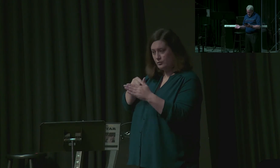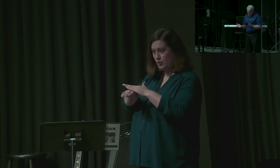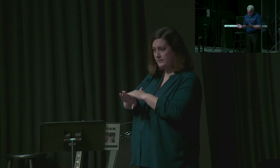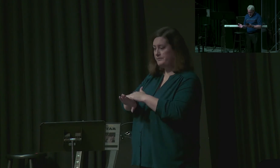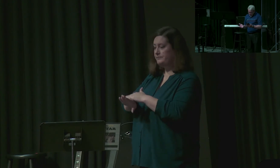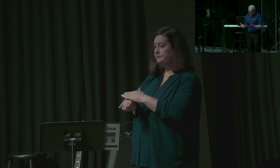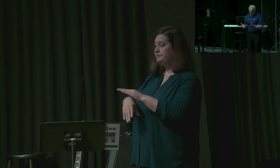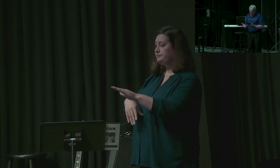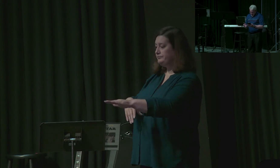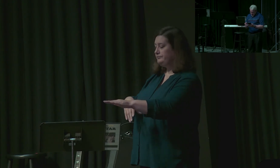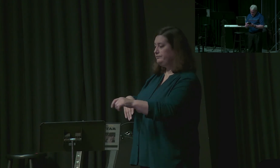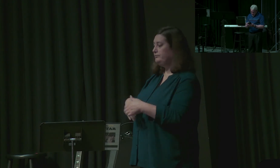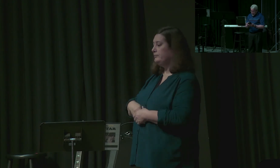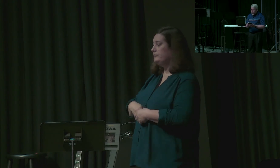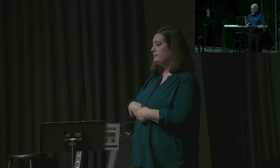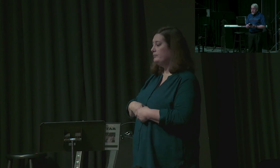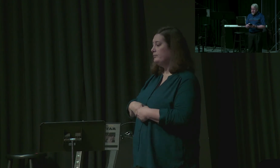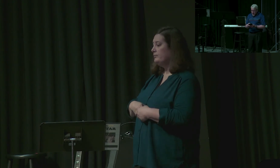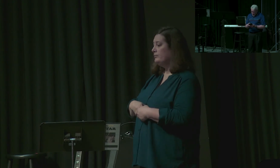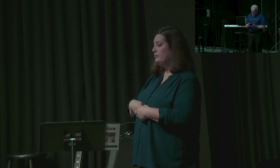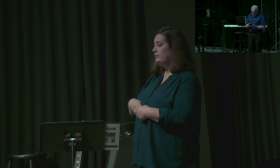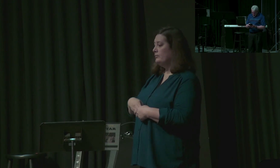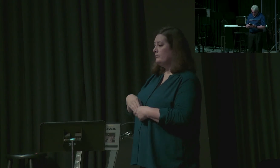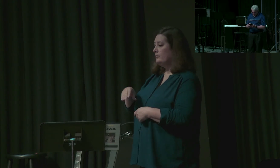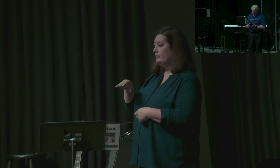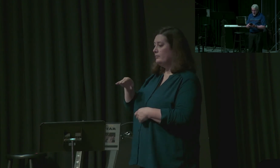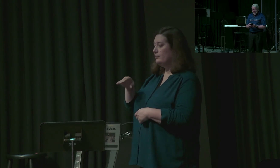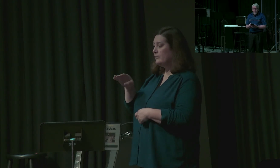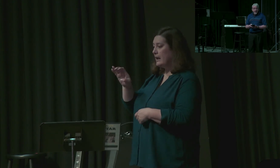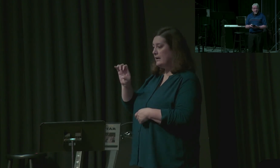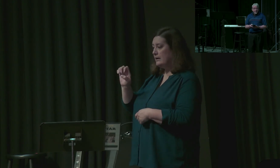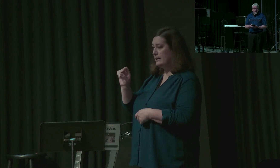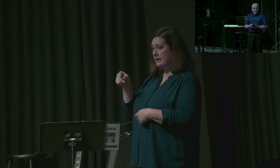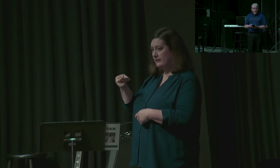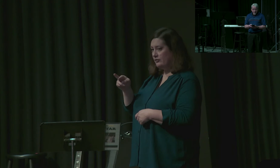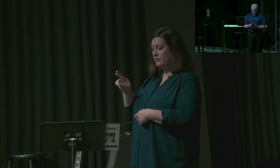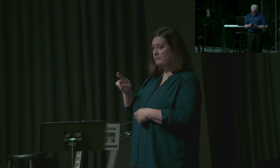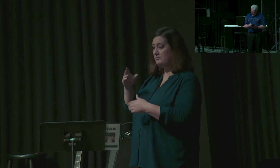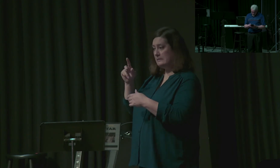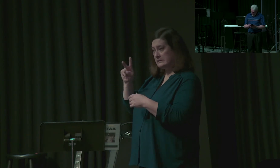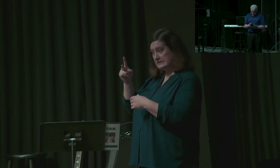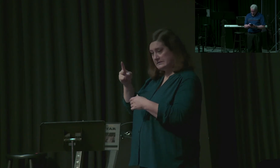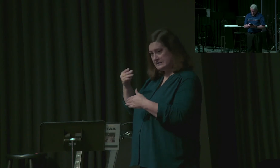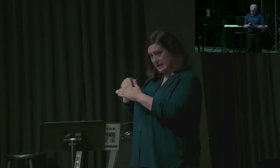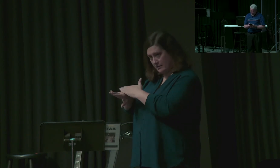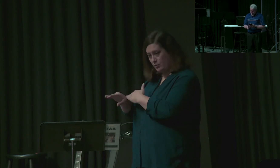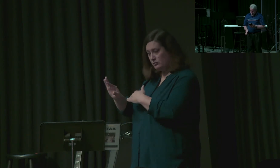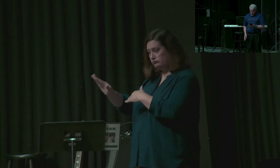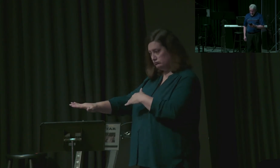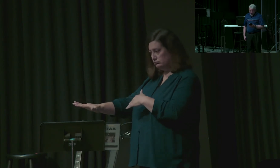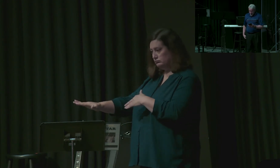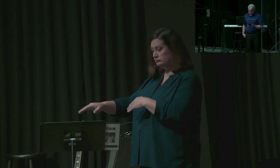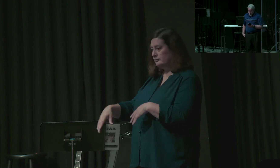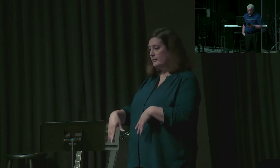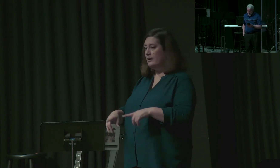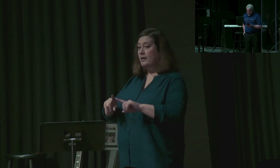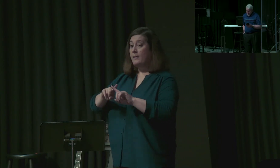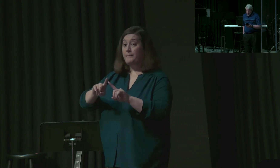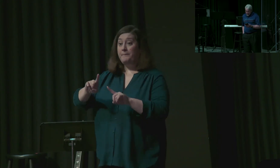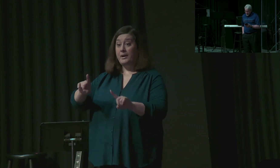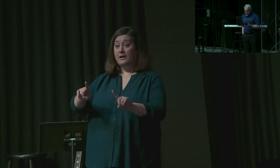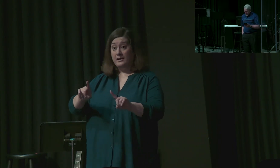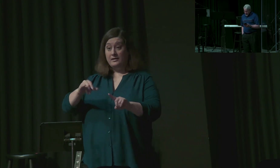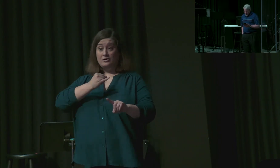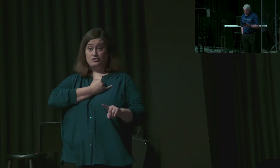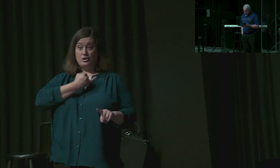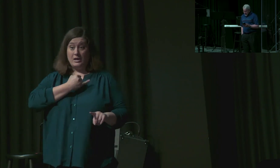move, Jacob leans toward the boys and crosses his hands. His right hand now is on the head of